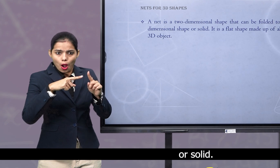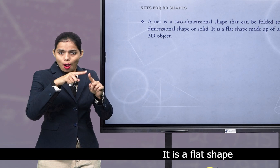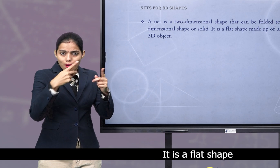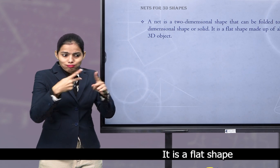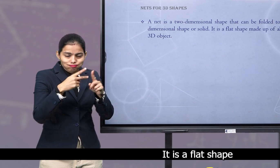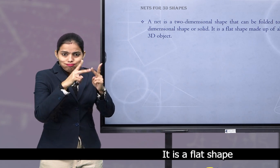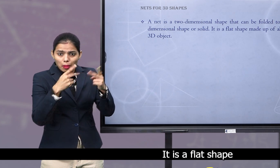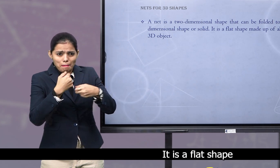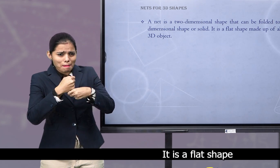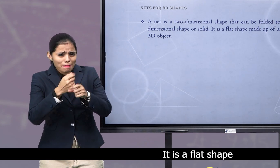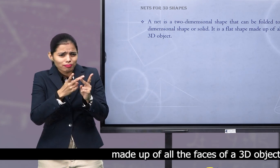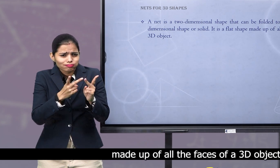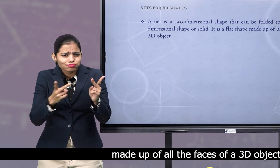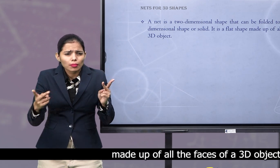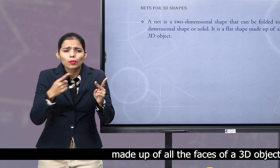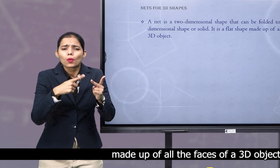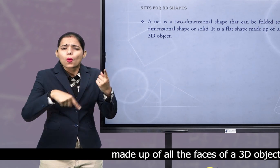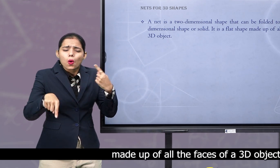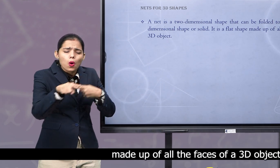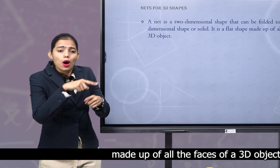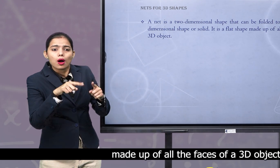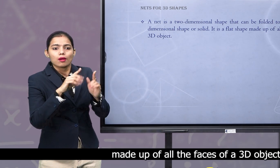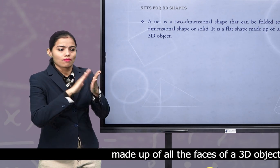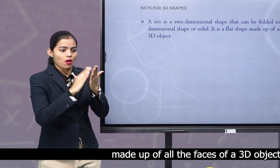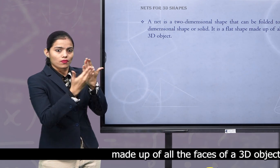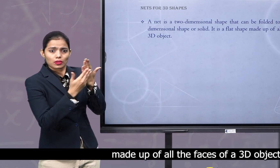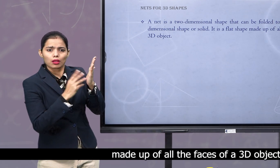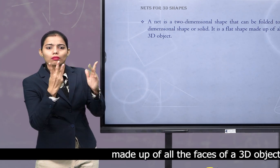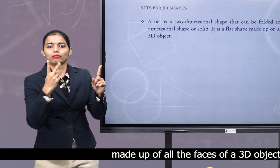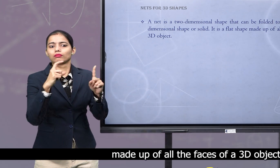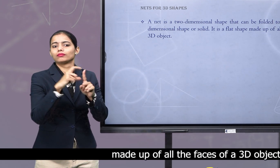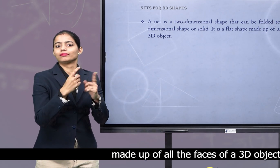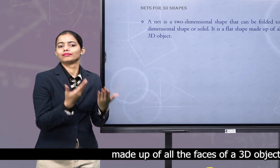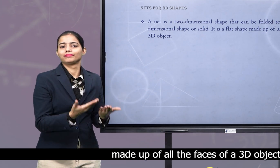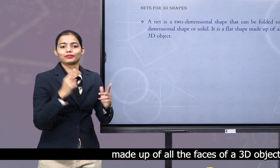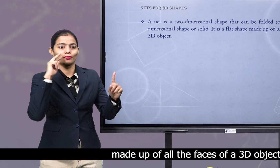It is a flat shape made up of all the faces of a 3D object.